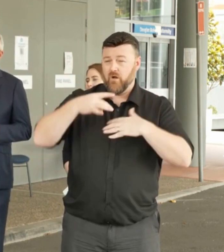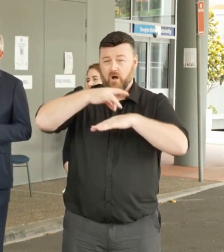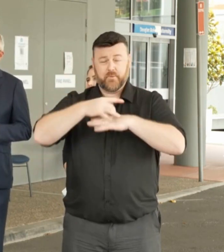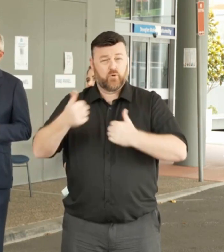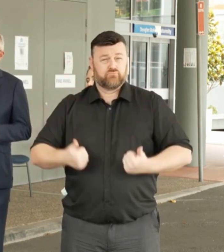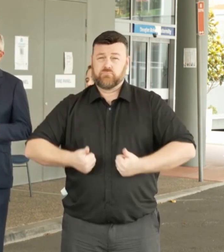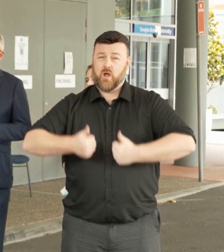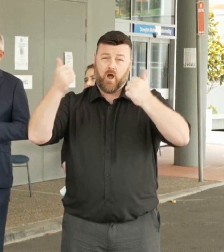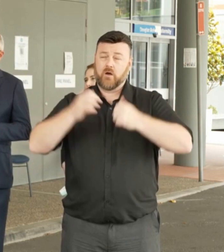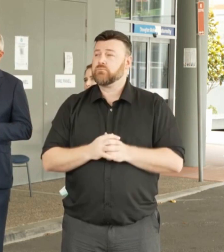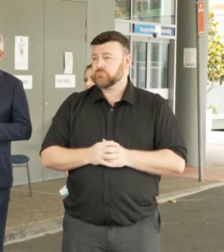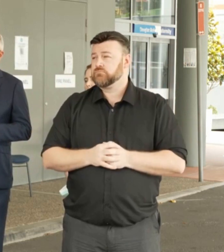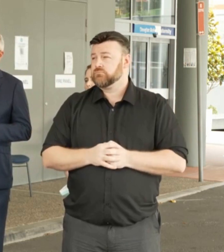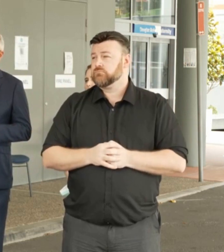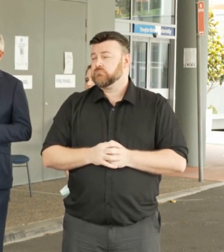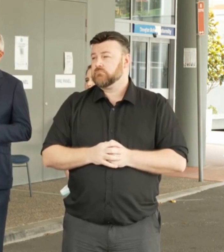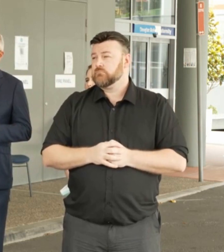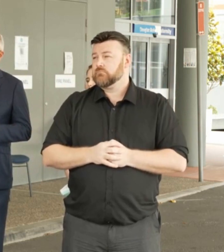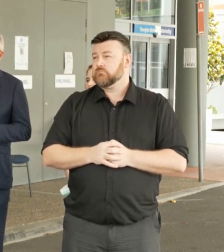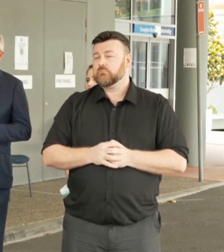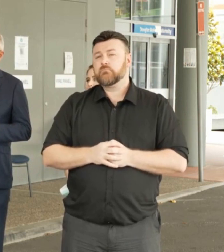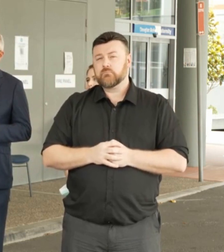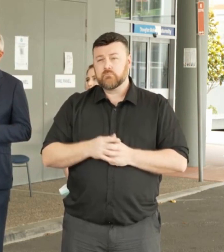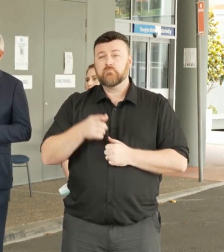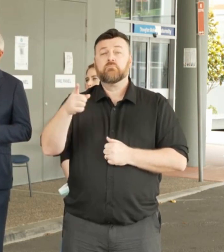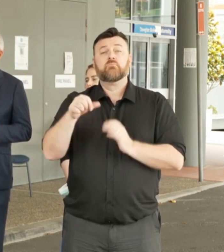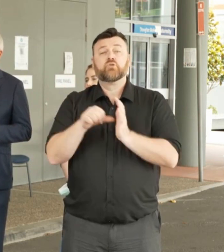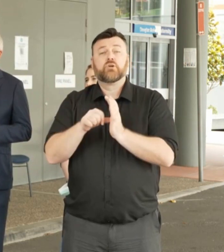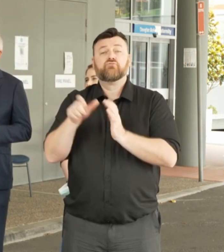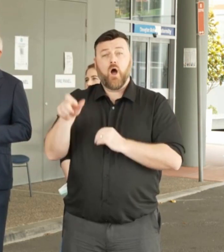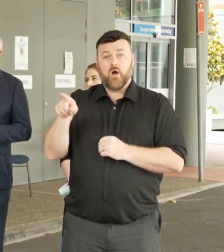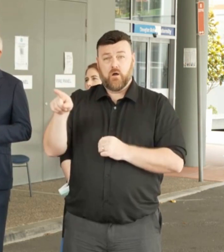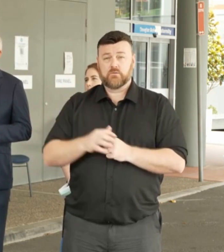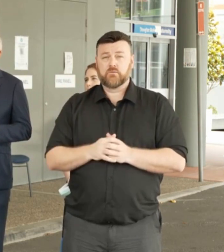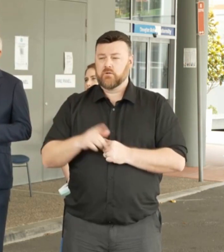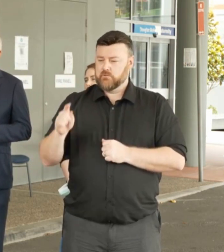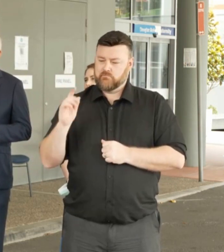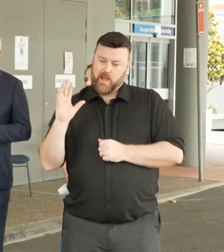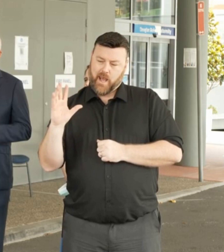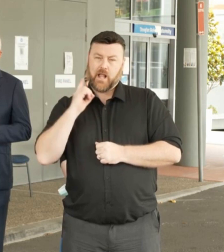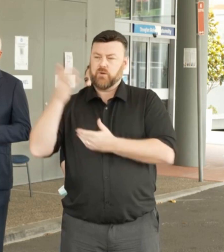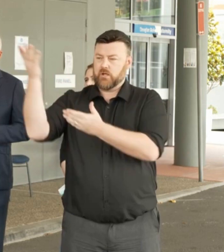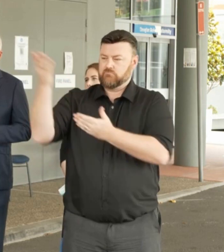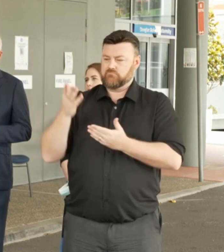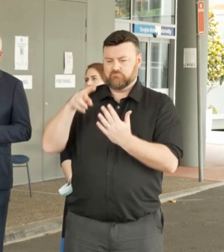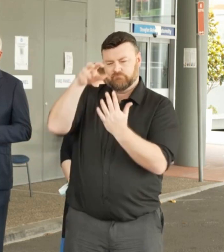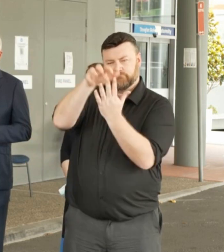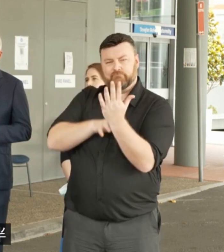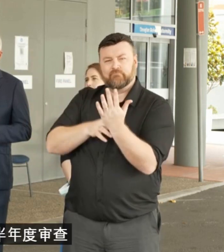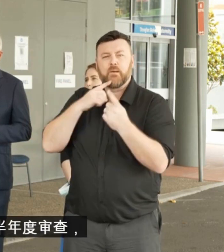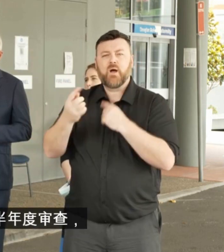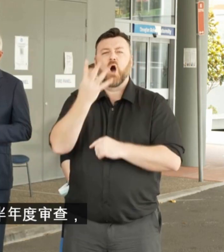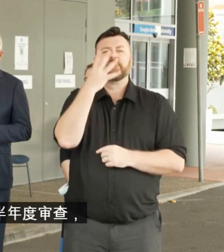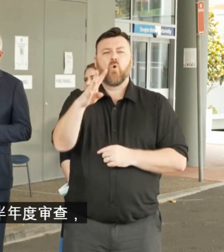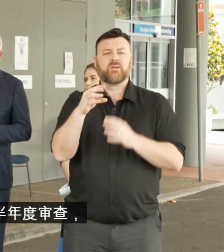have invested significant amounts. As the Treasurer handed down the half-yearly review last week, over $40 billion the government